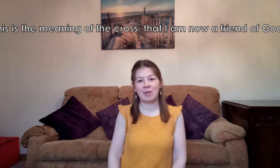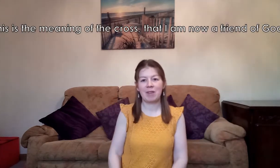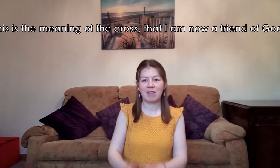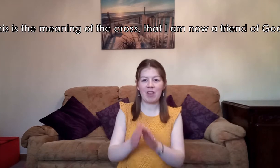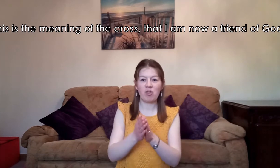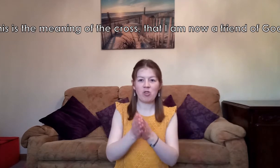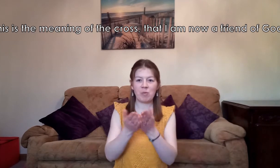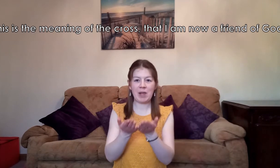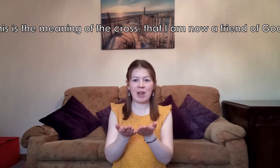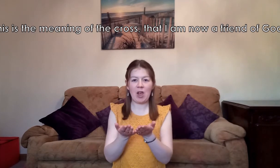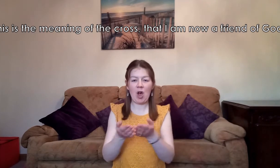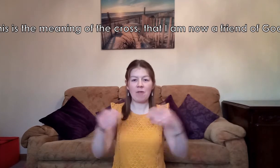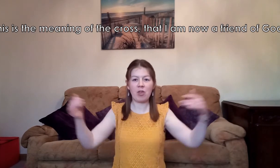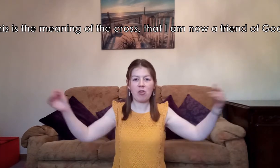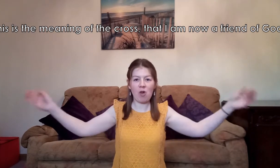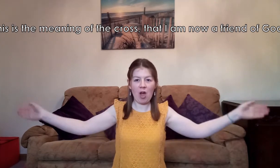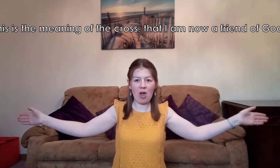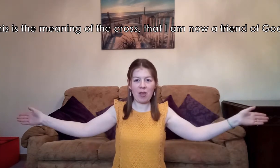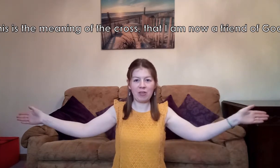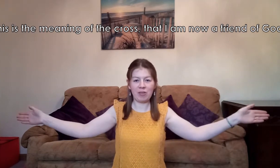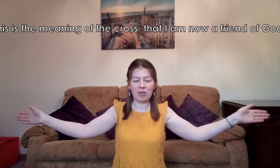This is the meaning of the cross,